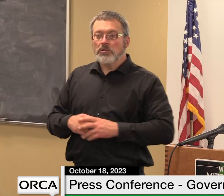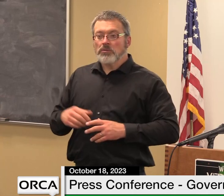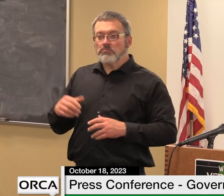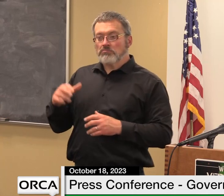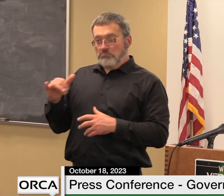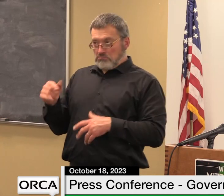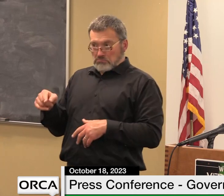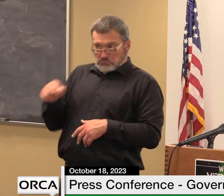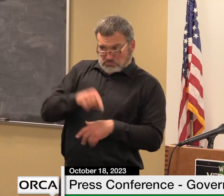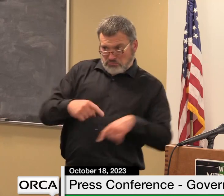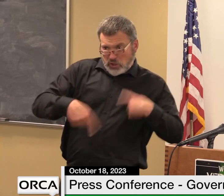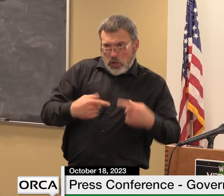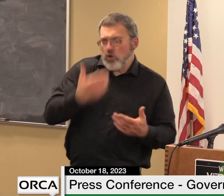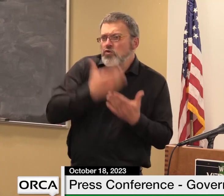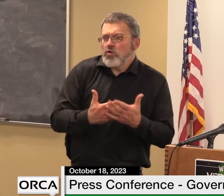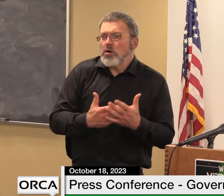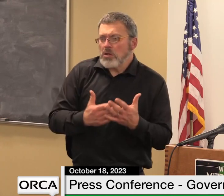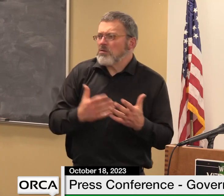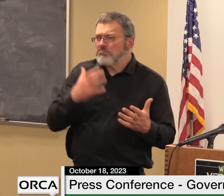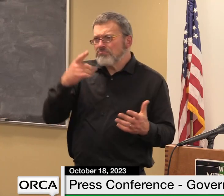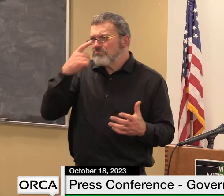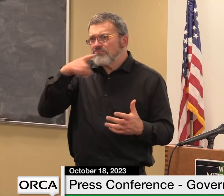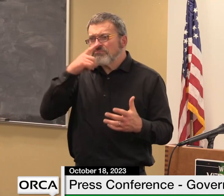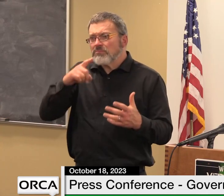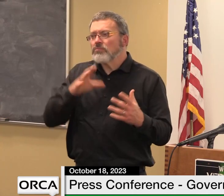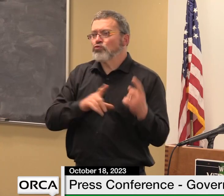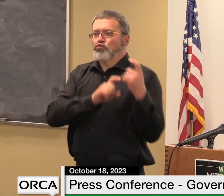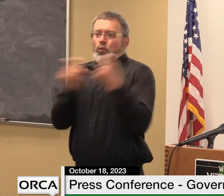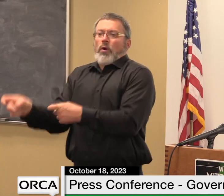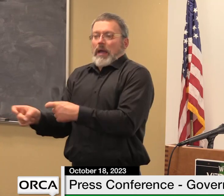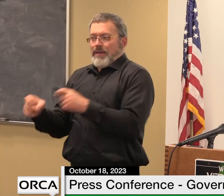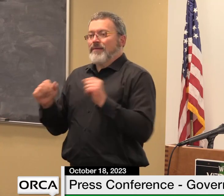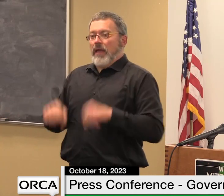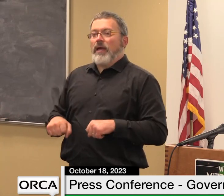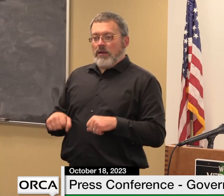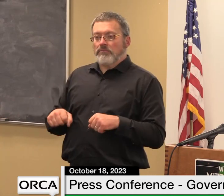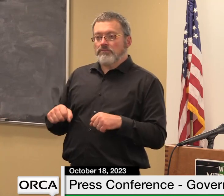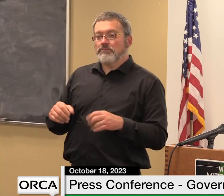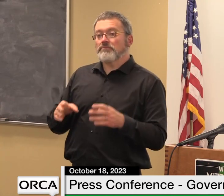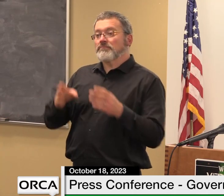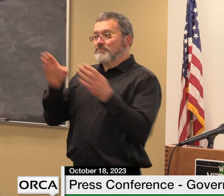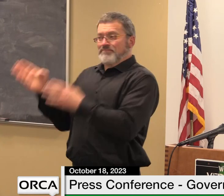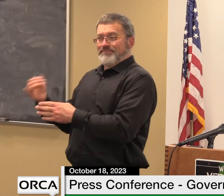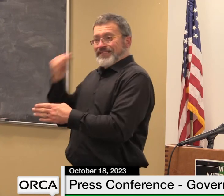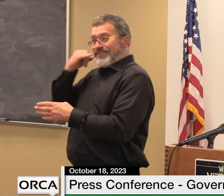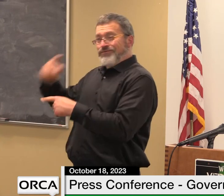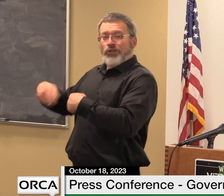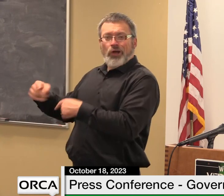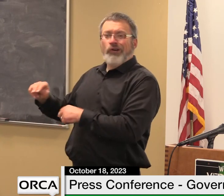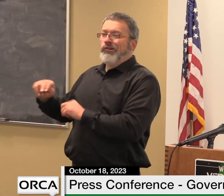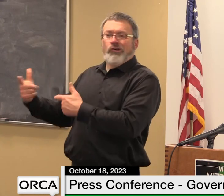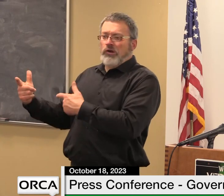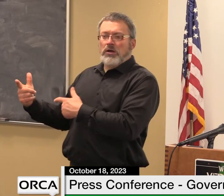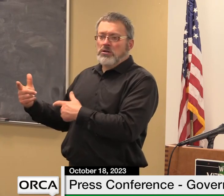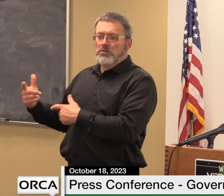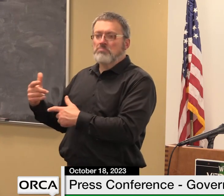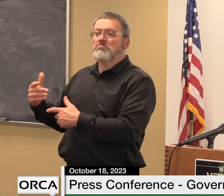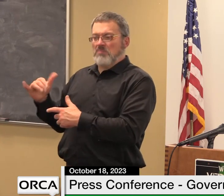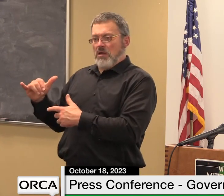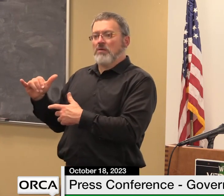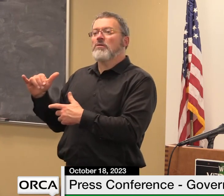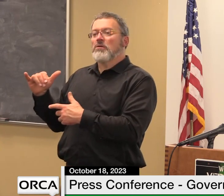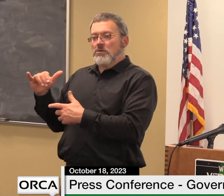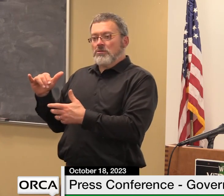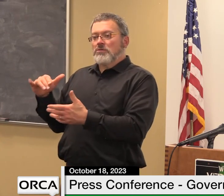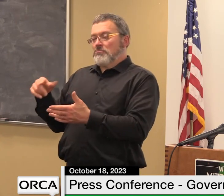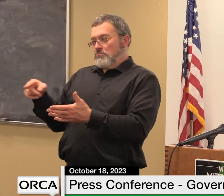or pay to dispose of tires no longer safe to be on the road next Thursday and Friday from 2 o'clock to